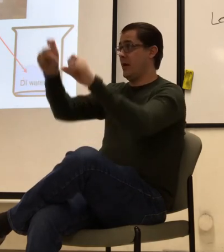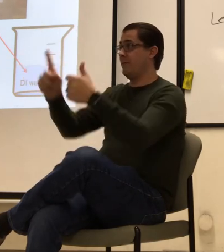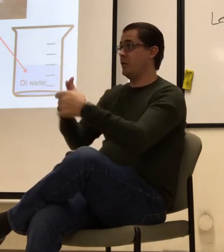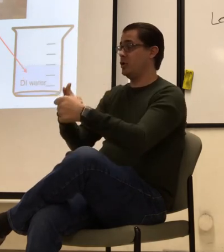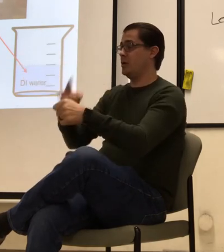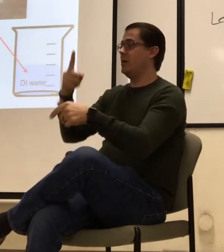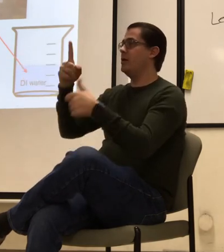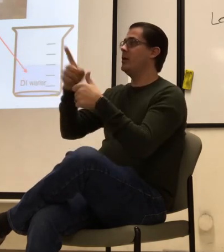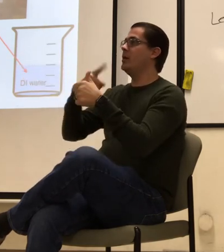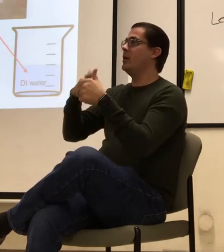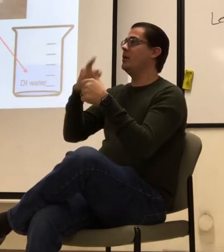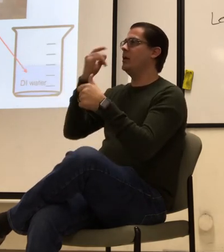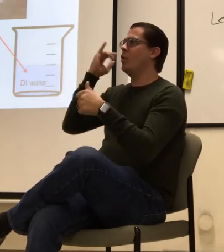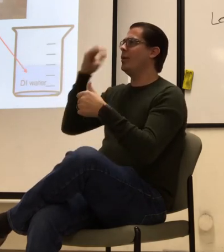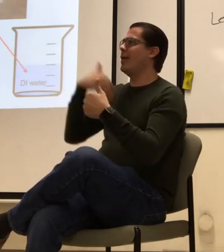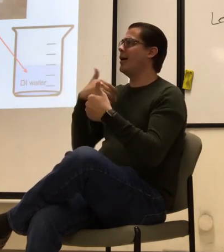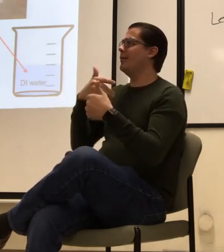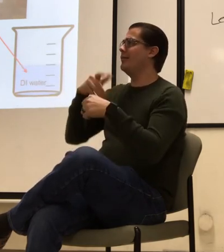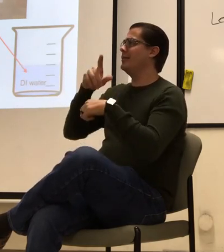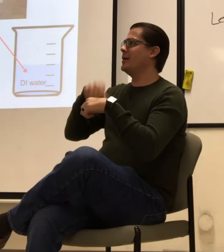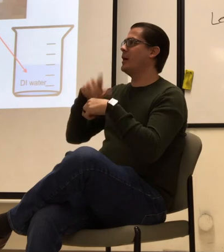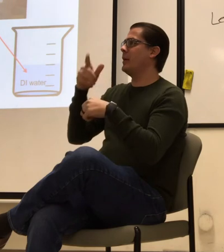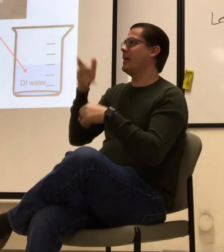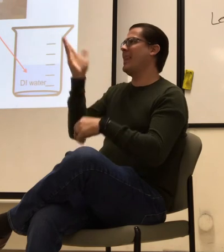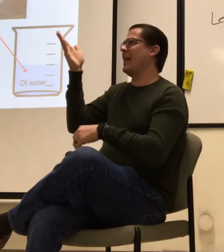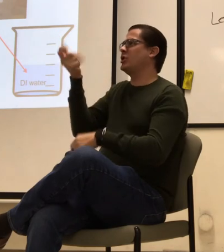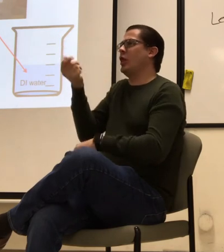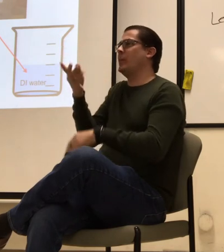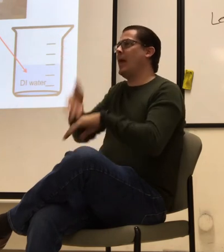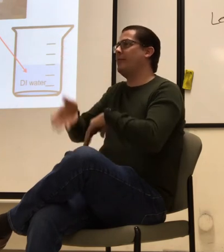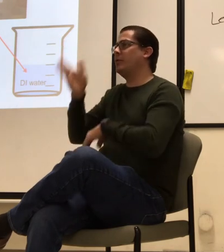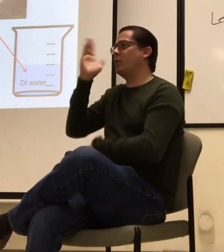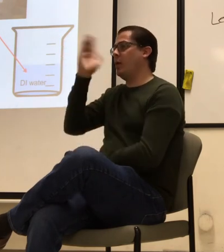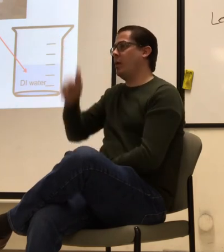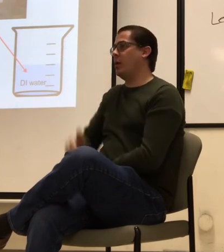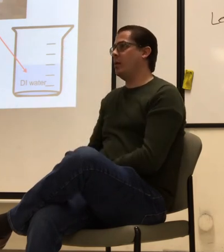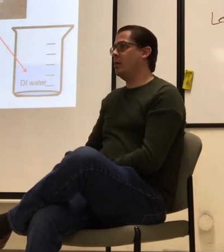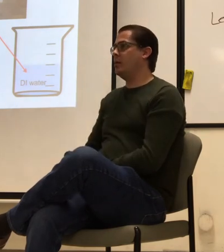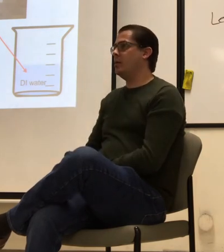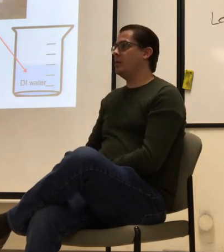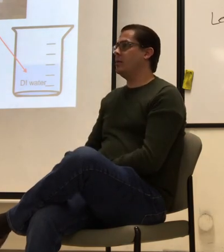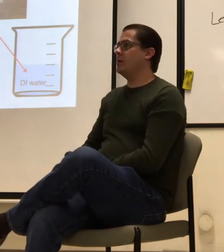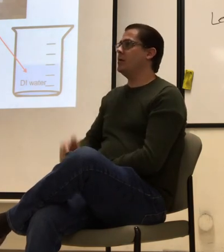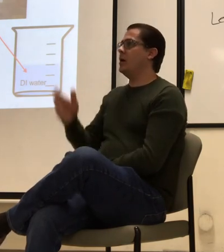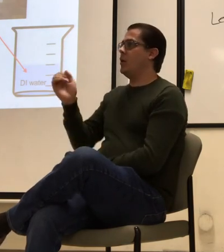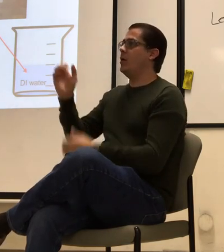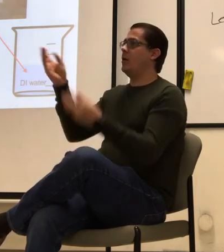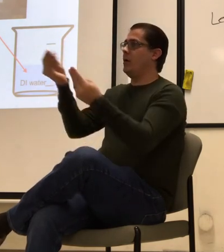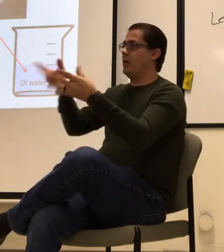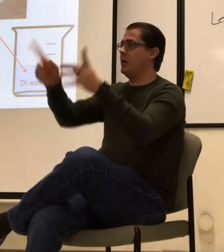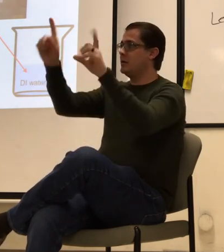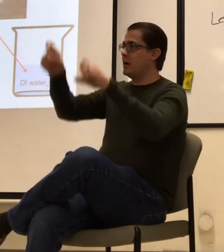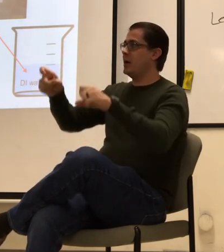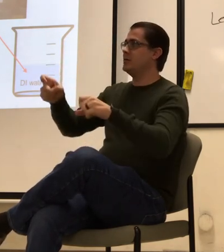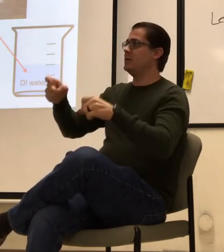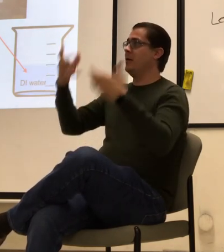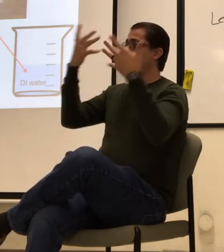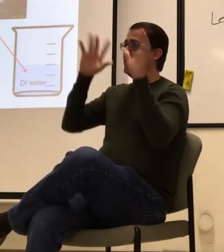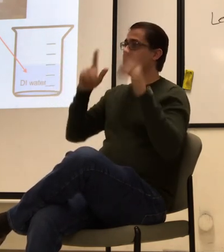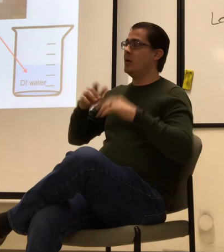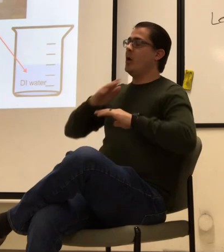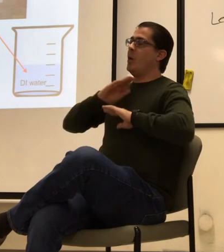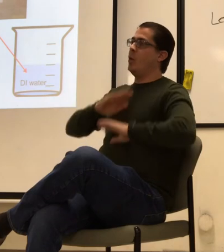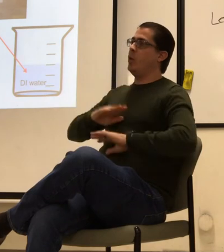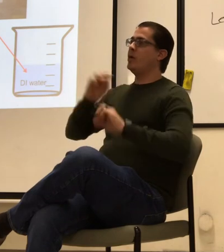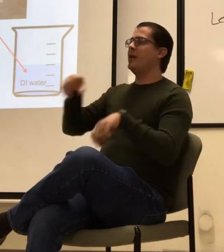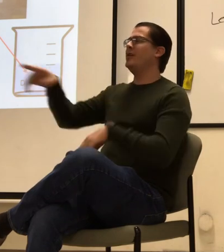there's there will be time I can like lecture after. Okay, but I like to get the test out of the way for you guys so you can breathe a little.